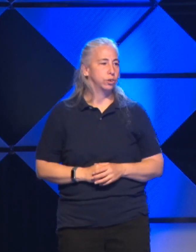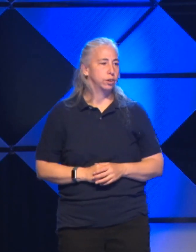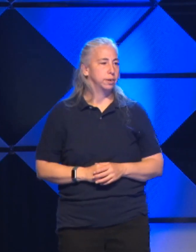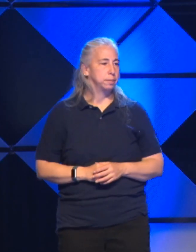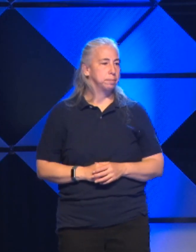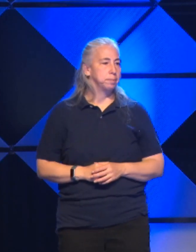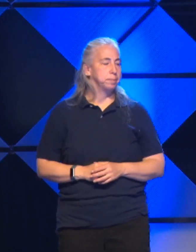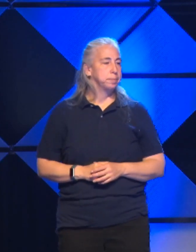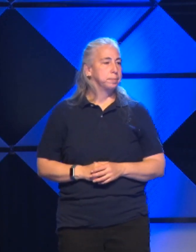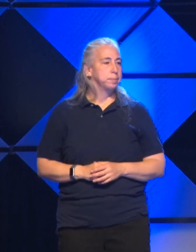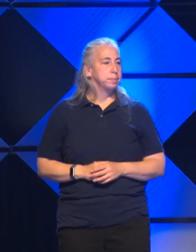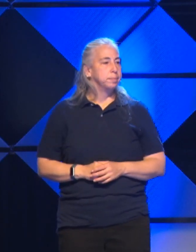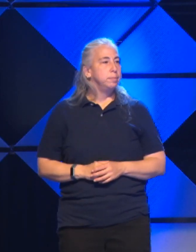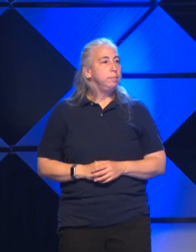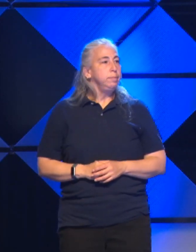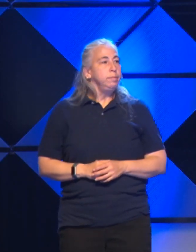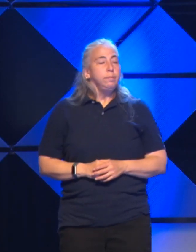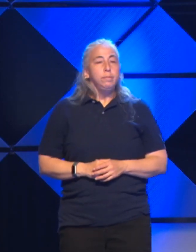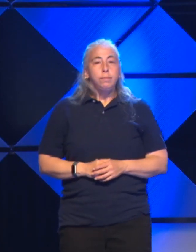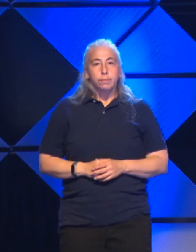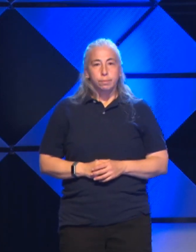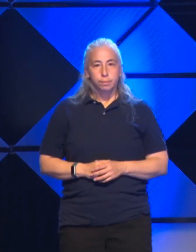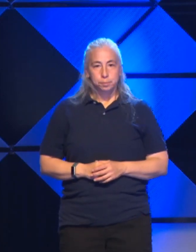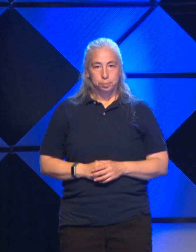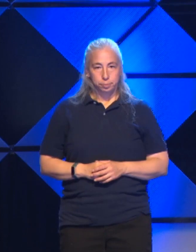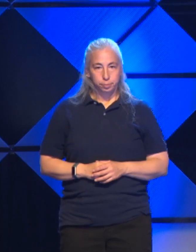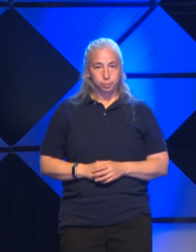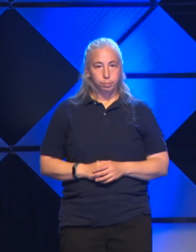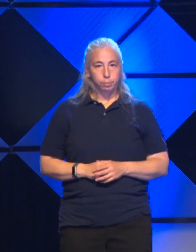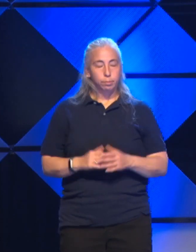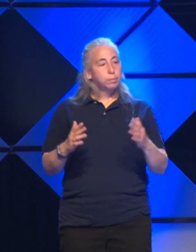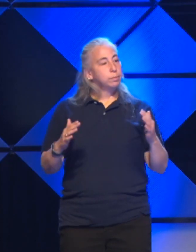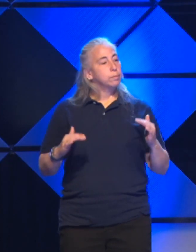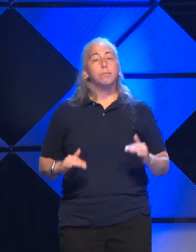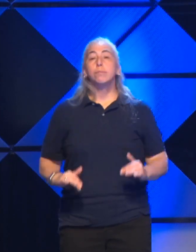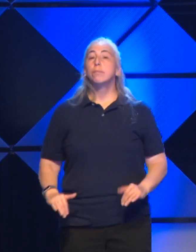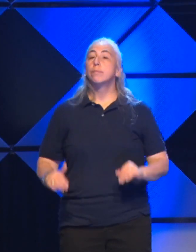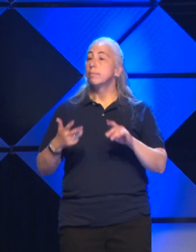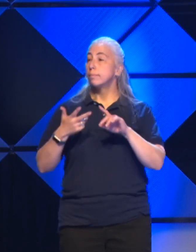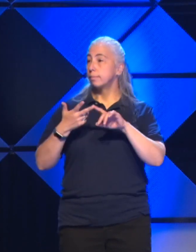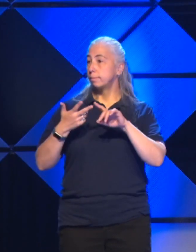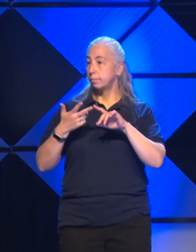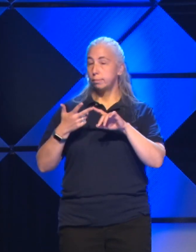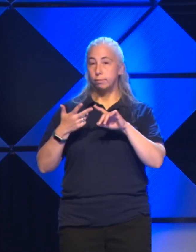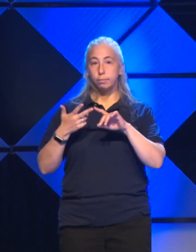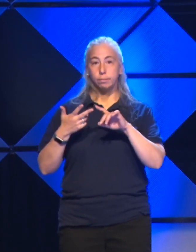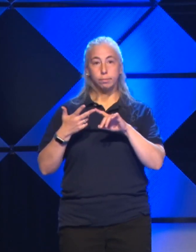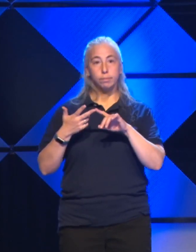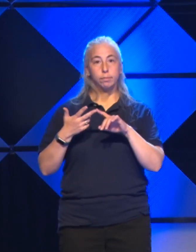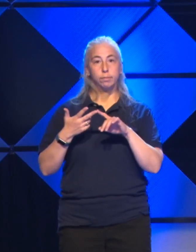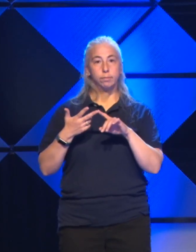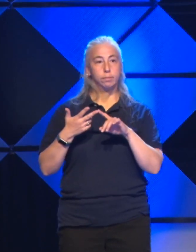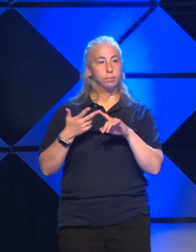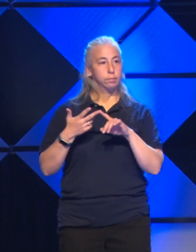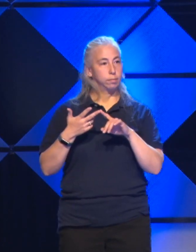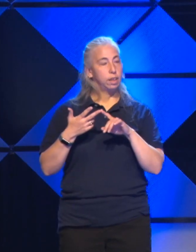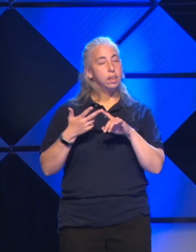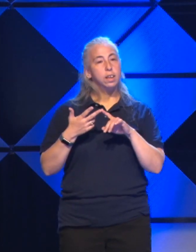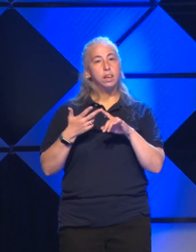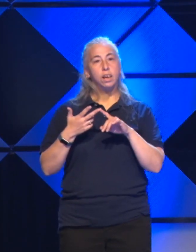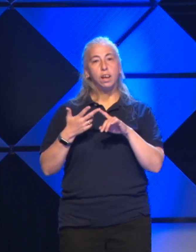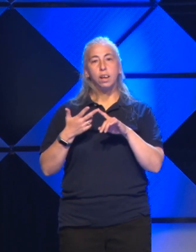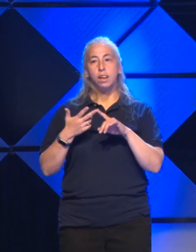your value. Another enemy of hope is lack of